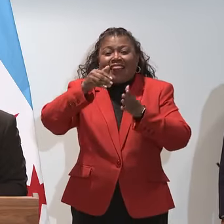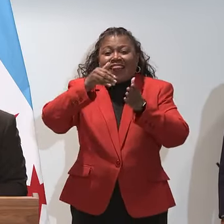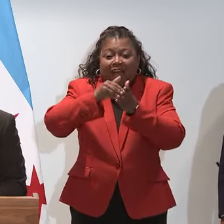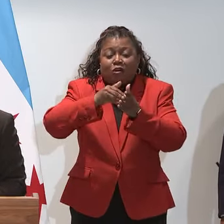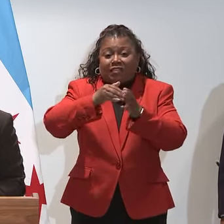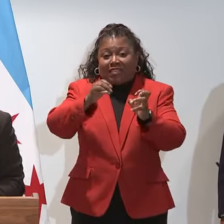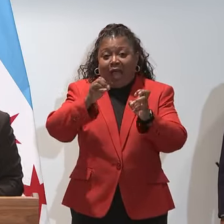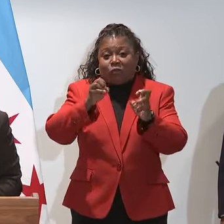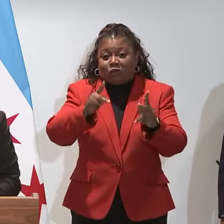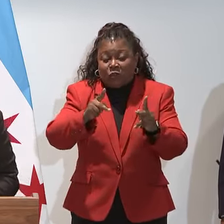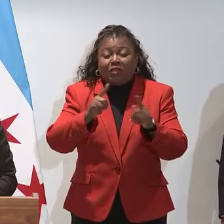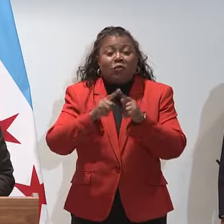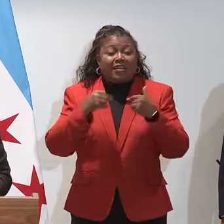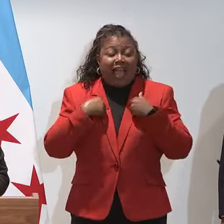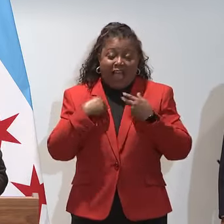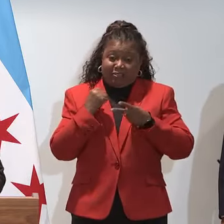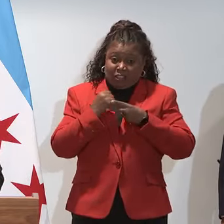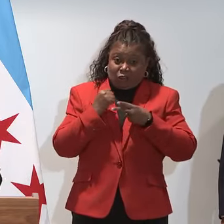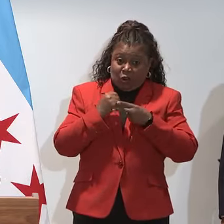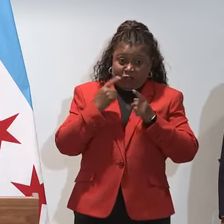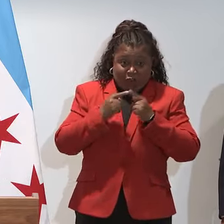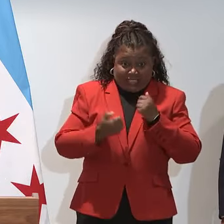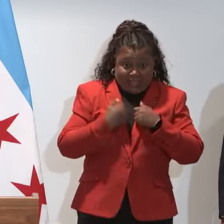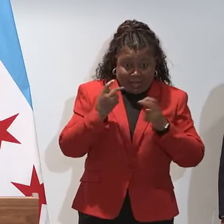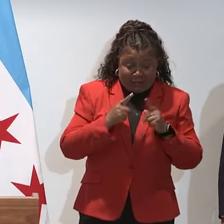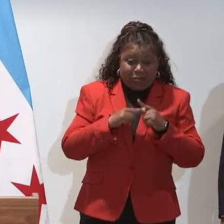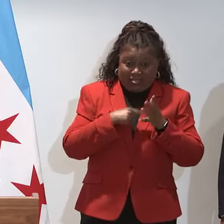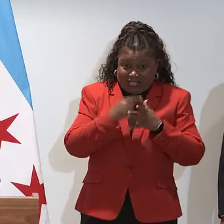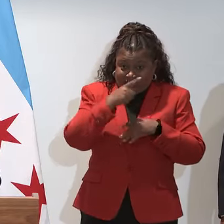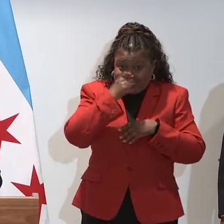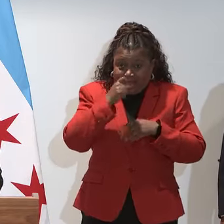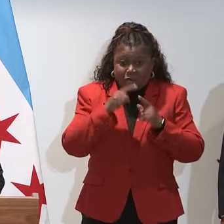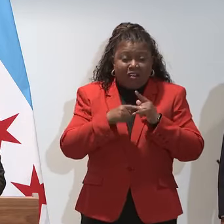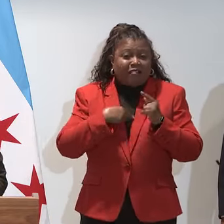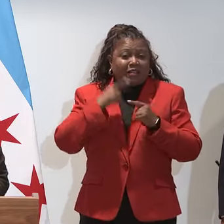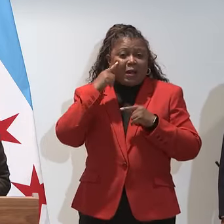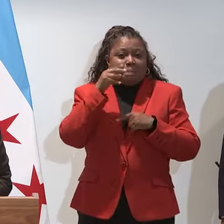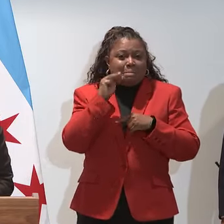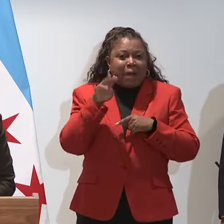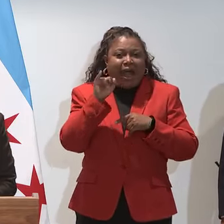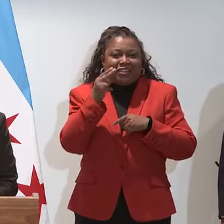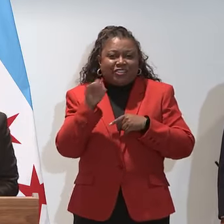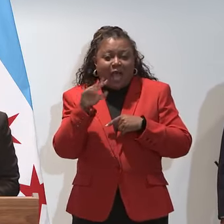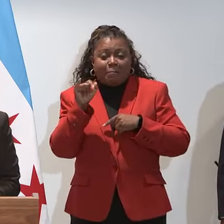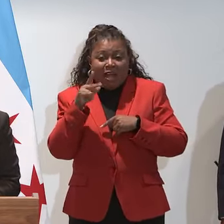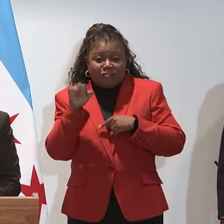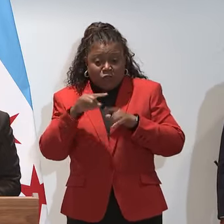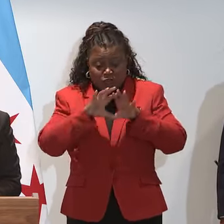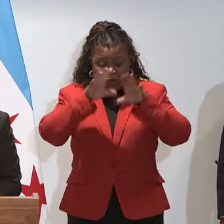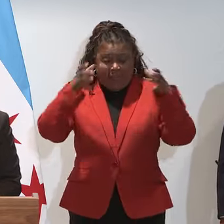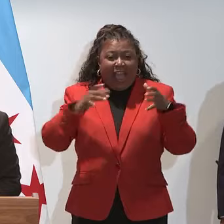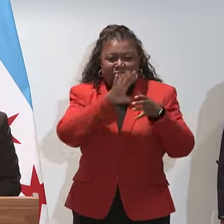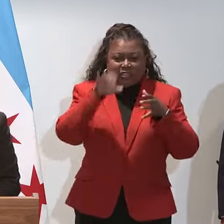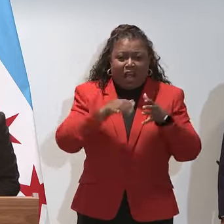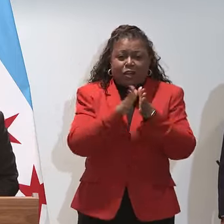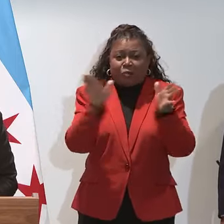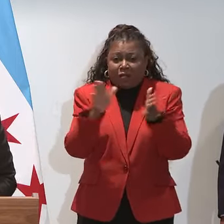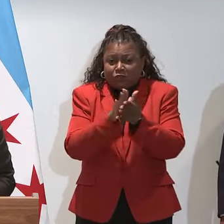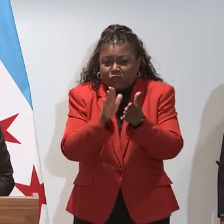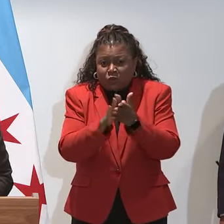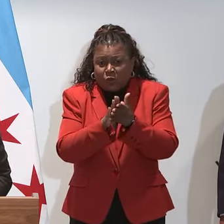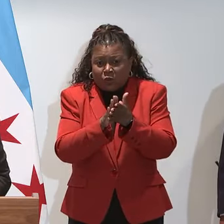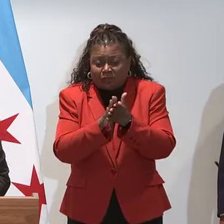200,000 opportunities we have in store for young people this summer under the My Shy, My Future umbrella and Chicago Public